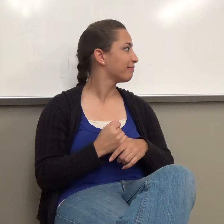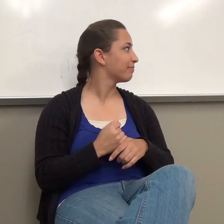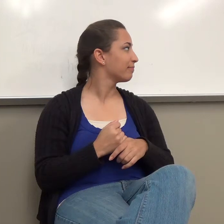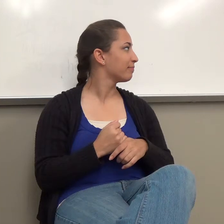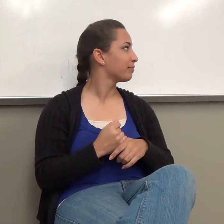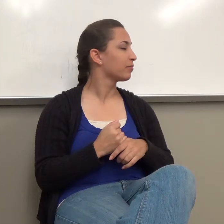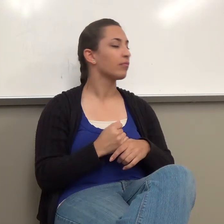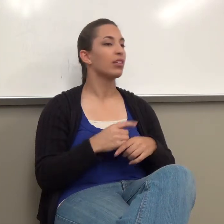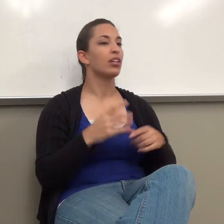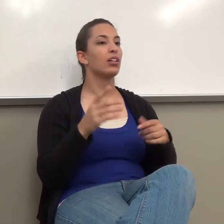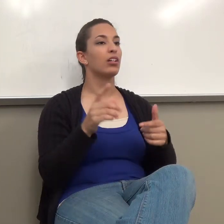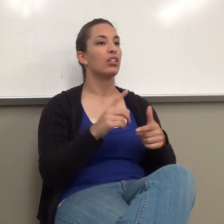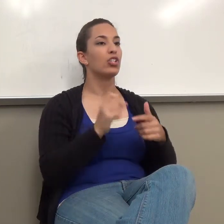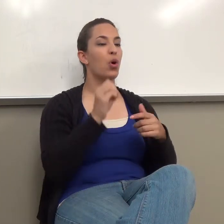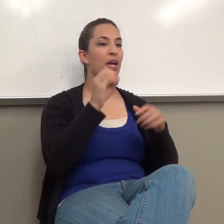Chronological order, those are pretty.